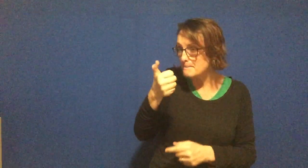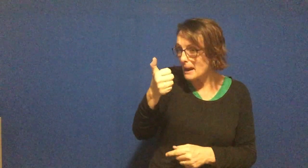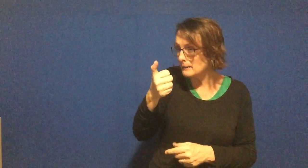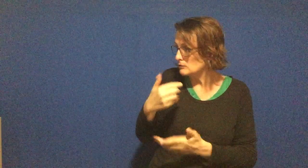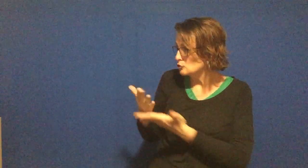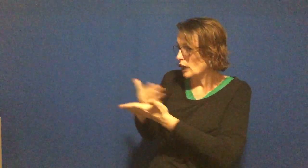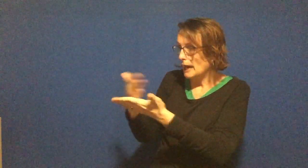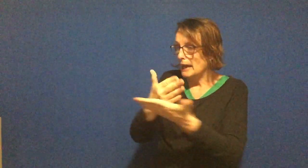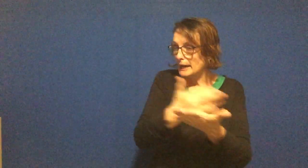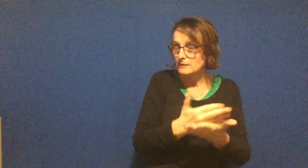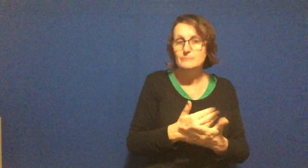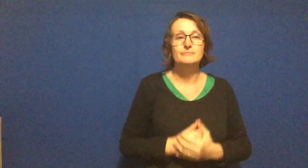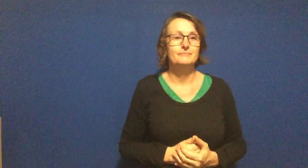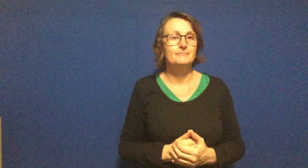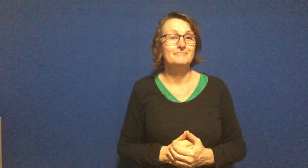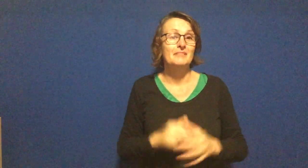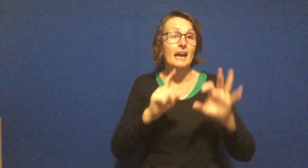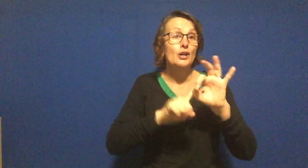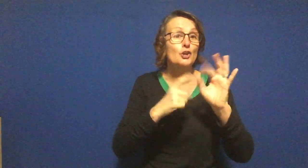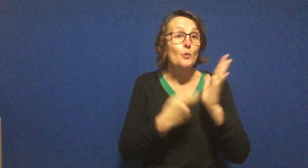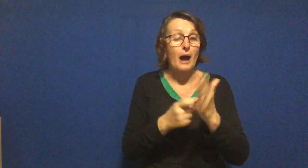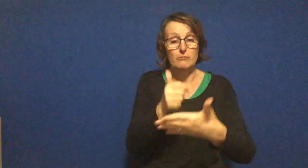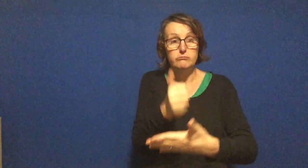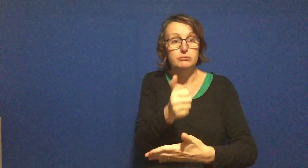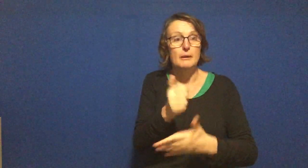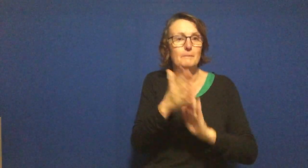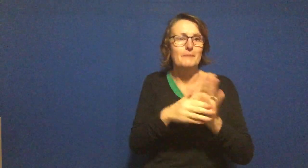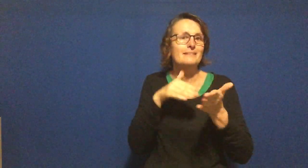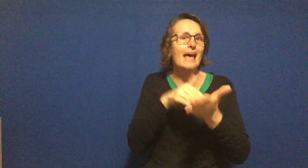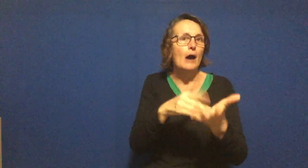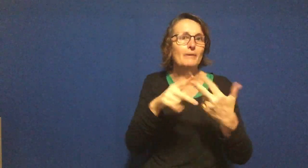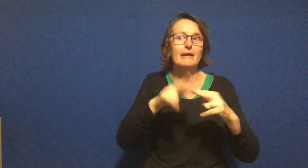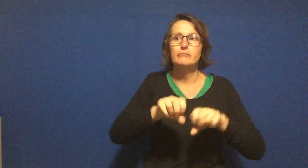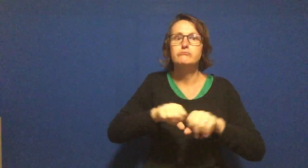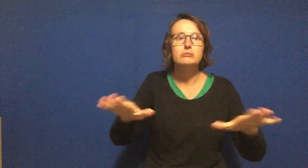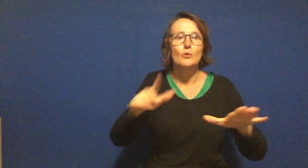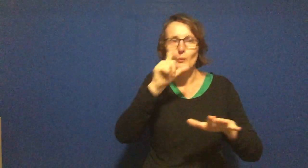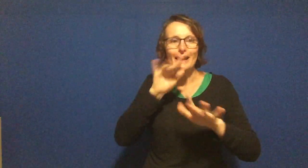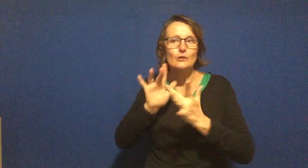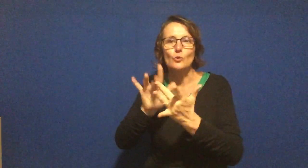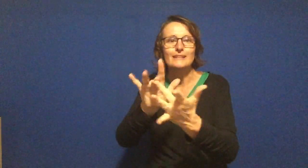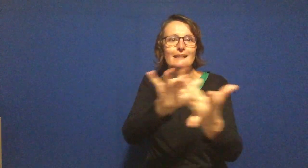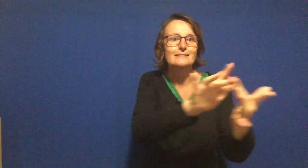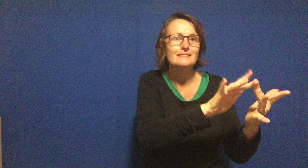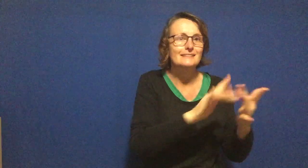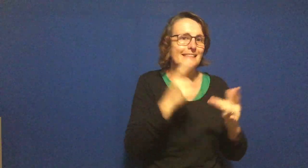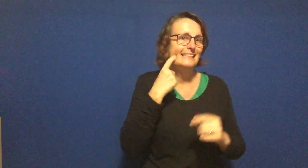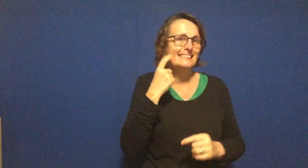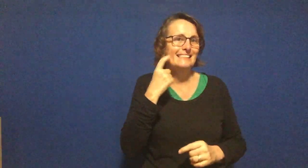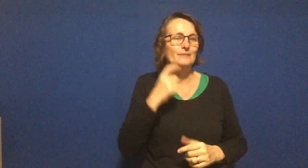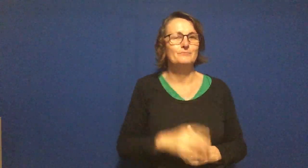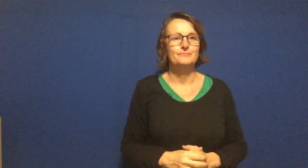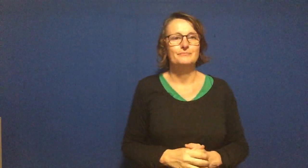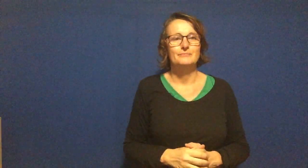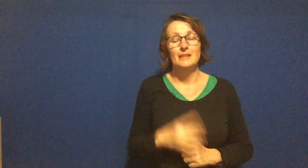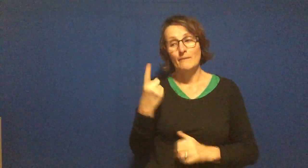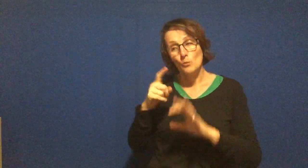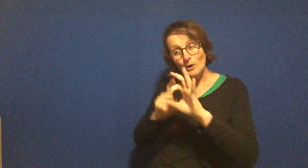just allows contact tracing to happen really, really quickly. So we've just got time for one question from the audience today, Norman, and this one's from